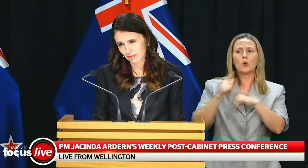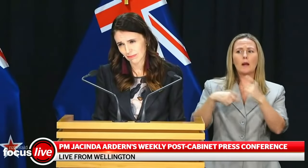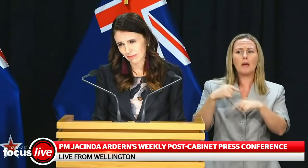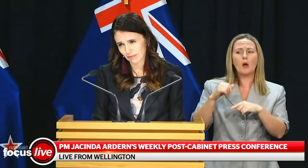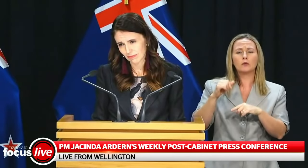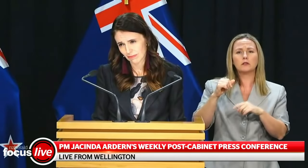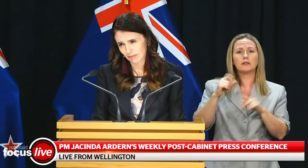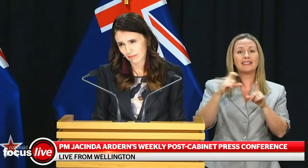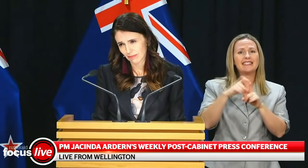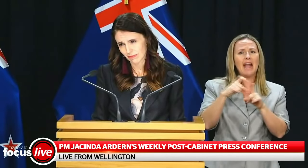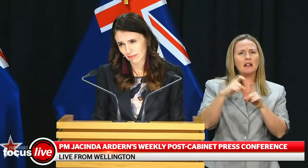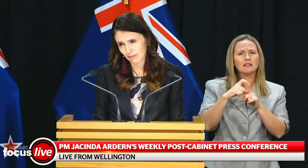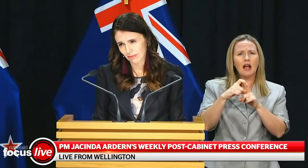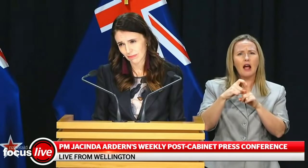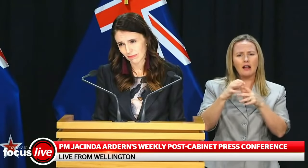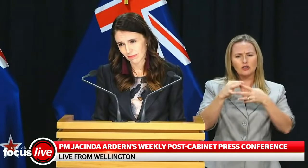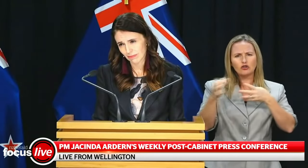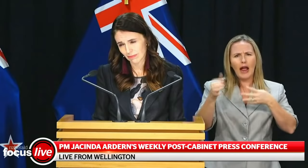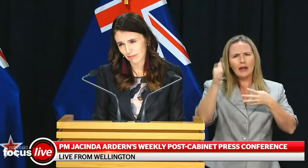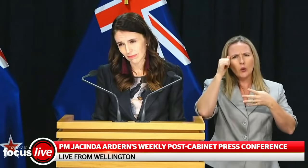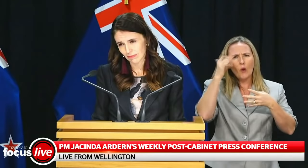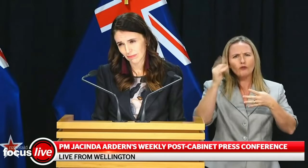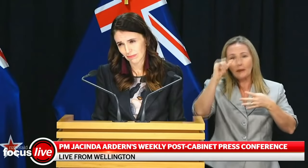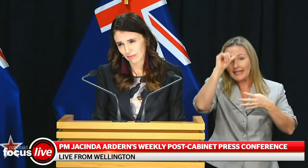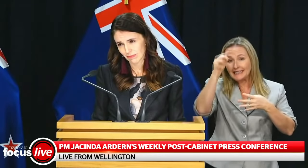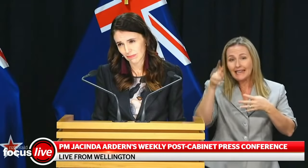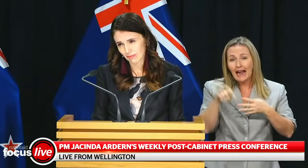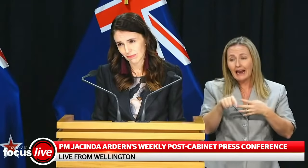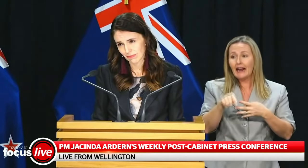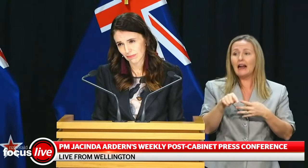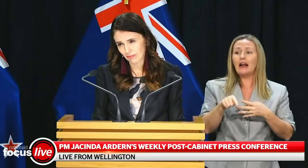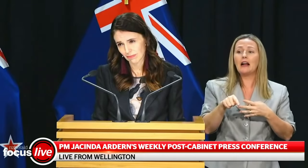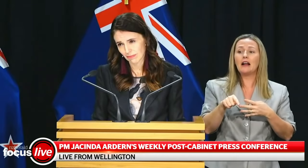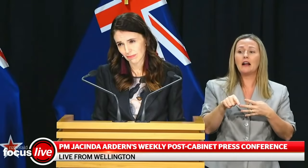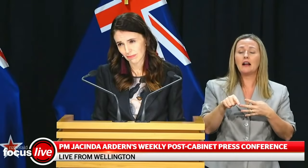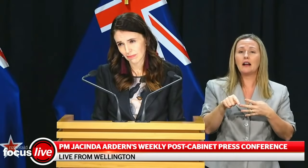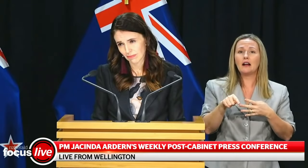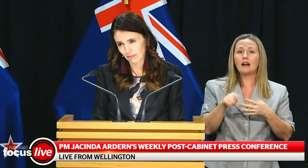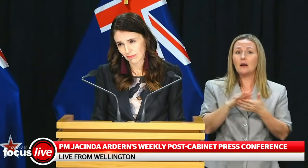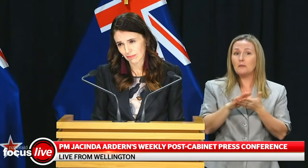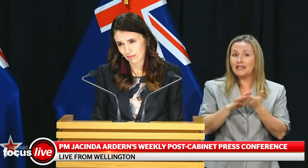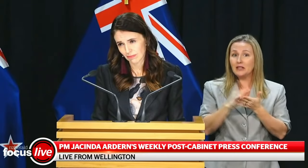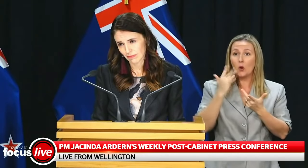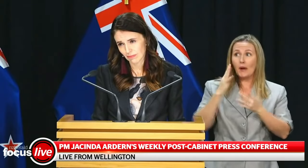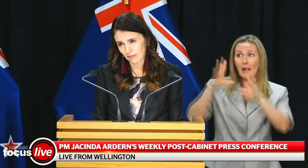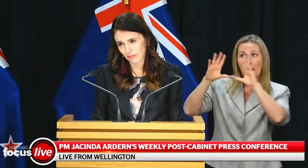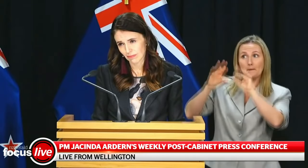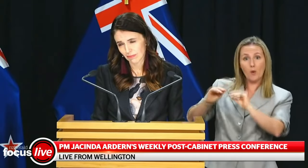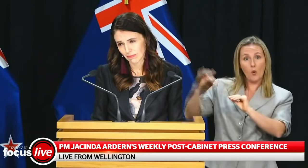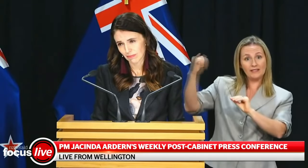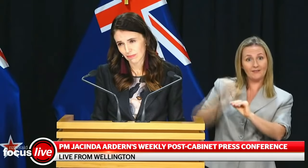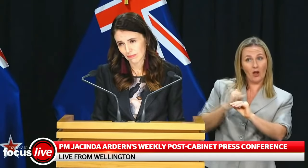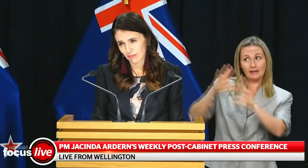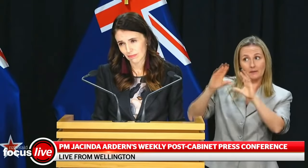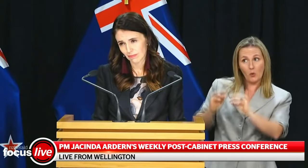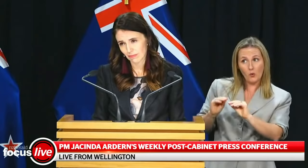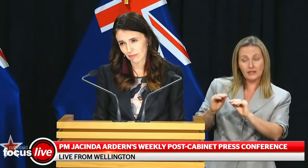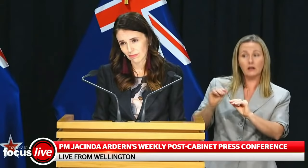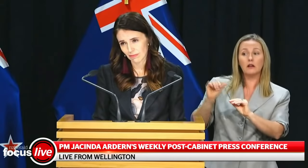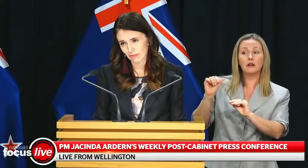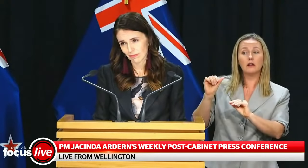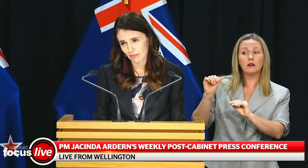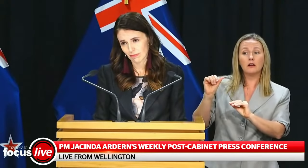health measures. Have those factors also changed the equation around when we pause the bubble? Should we look to